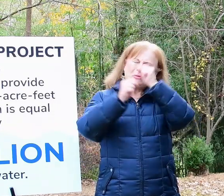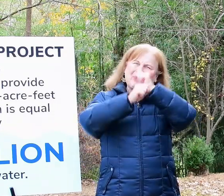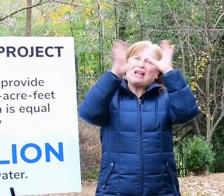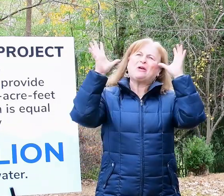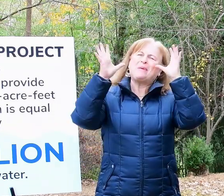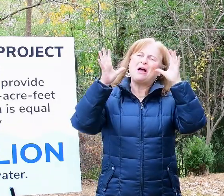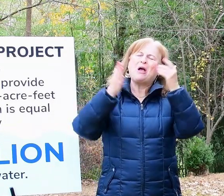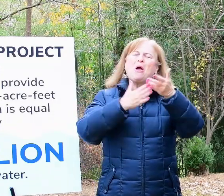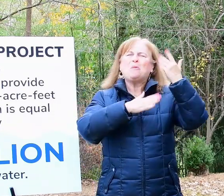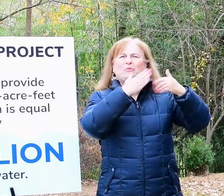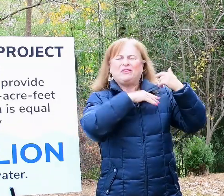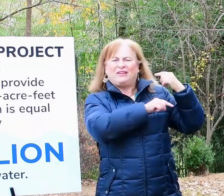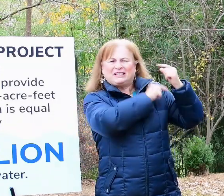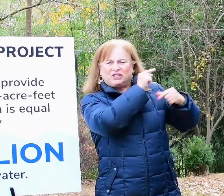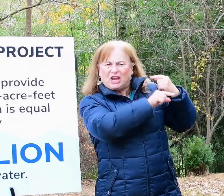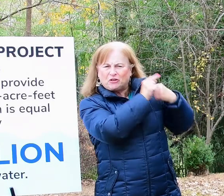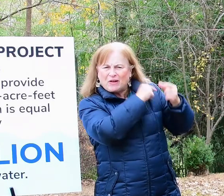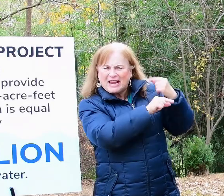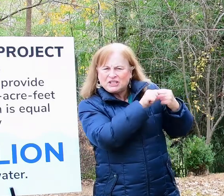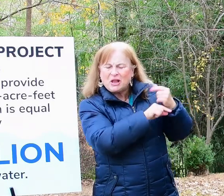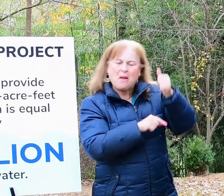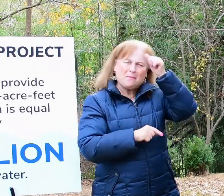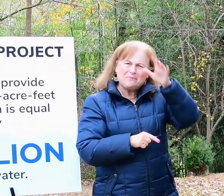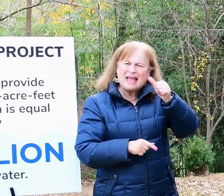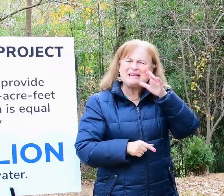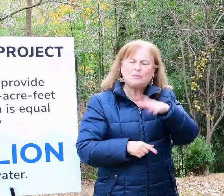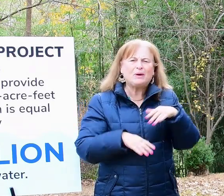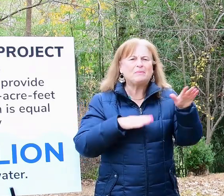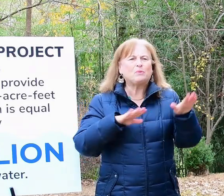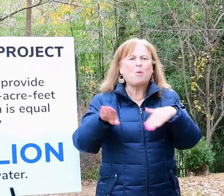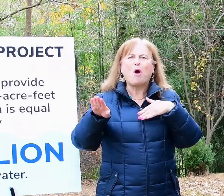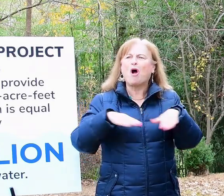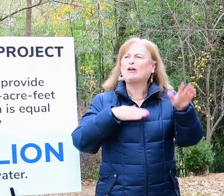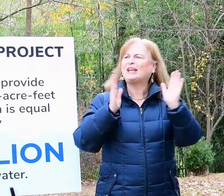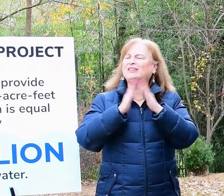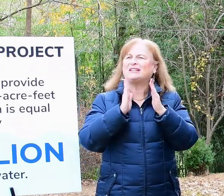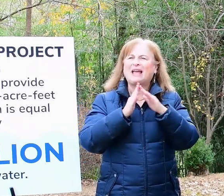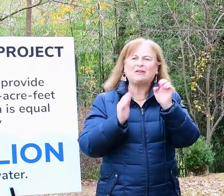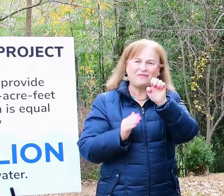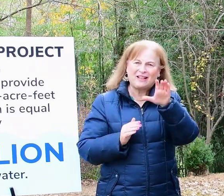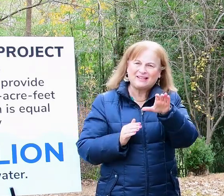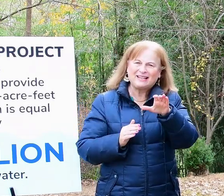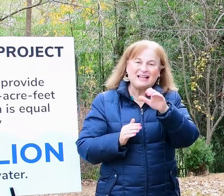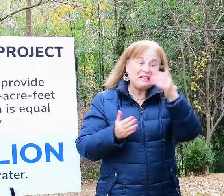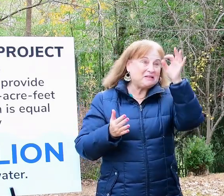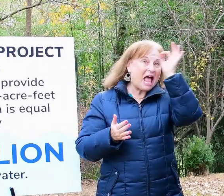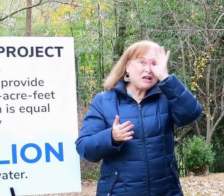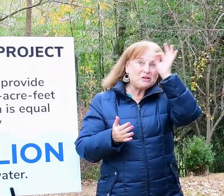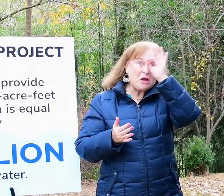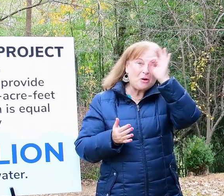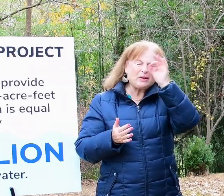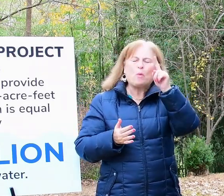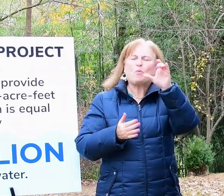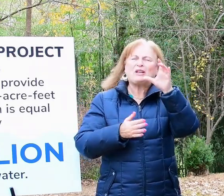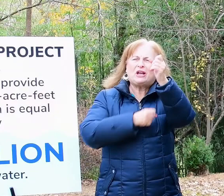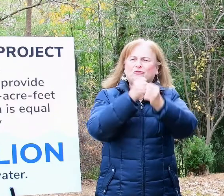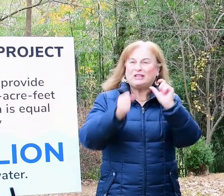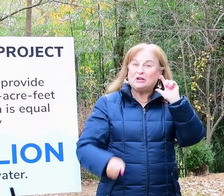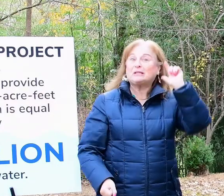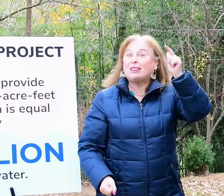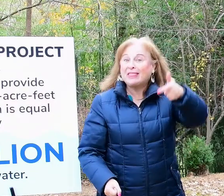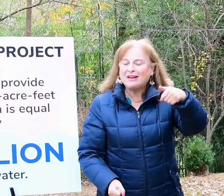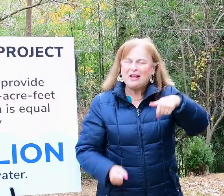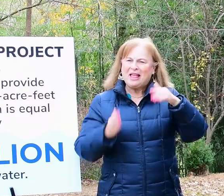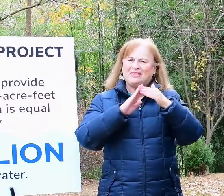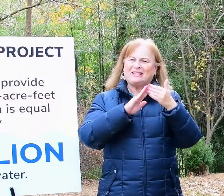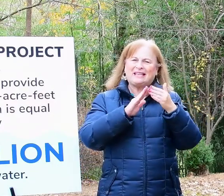about previous generations, men and women, walking the town of Ellicott City, not knowing in 100 years